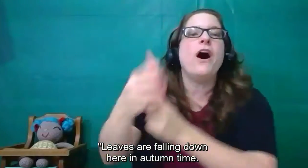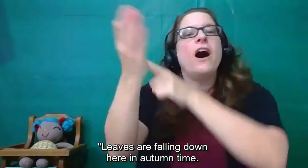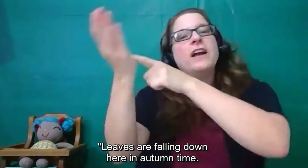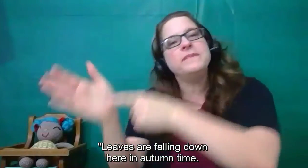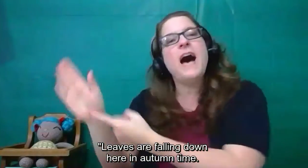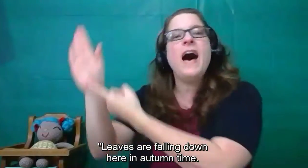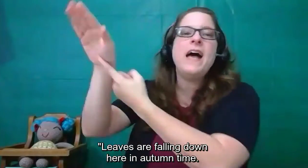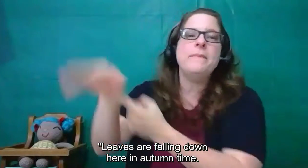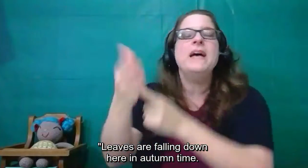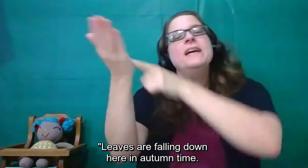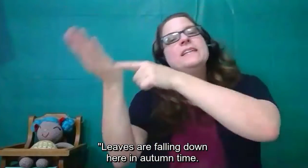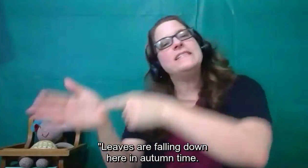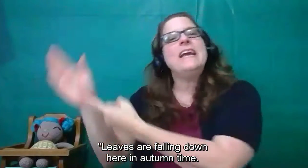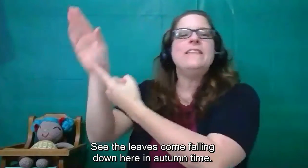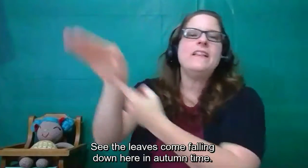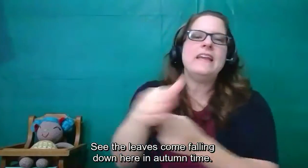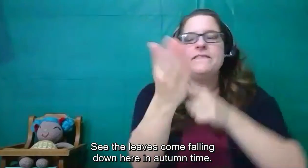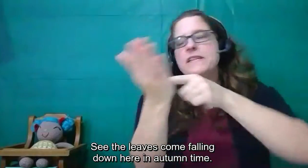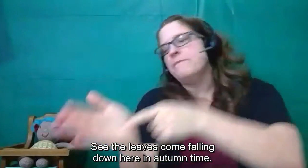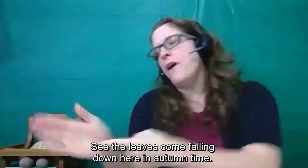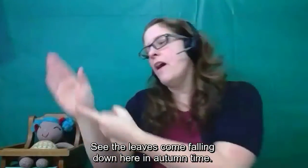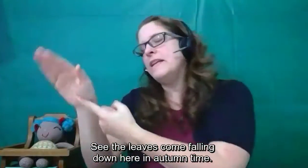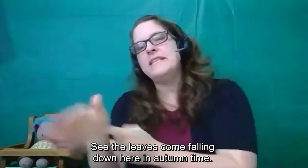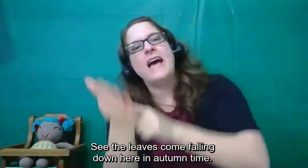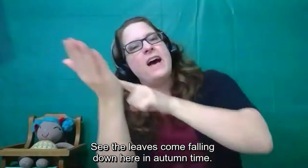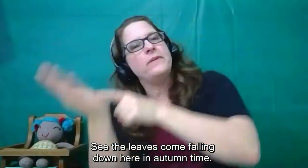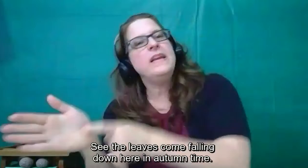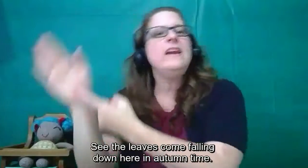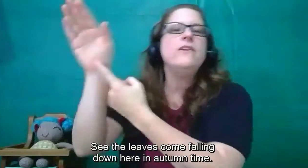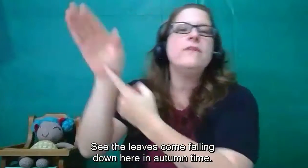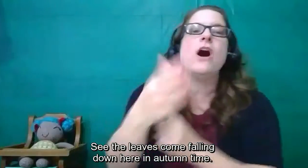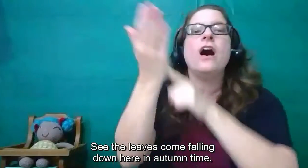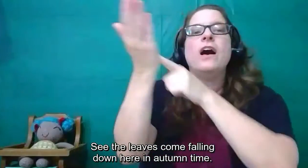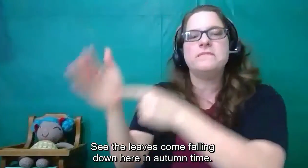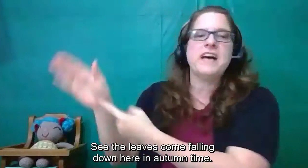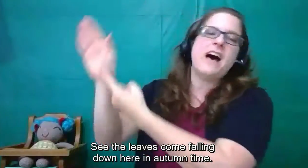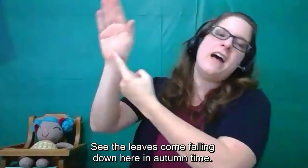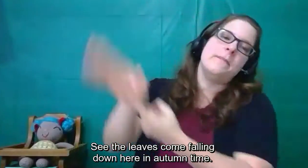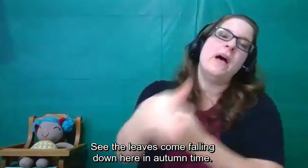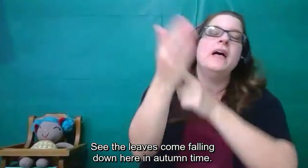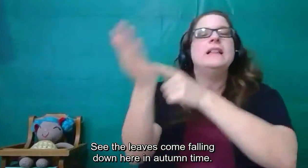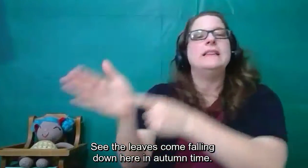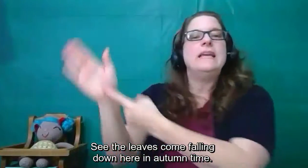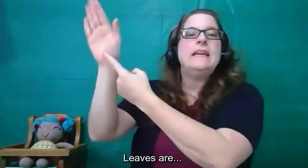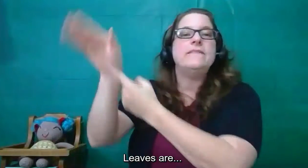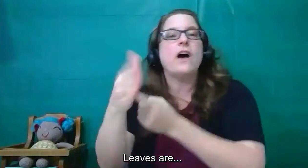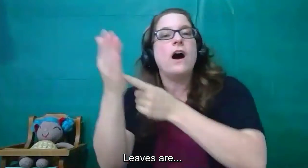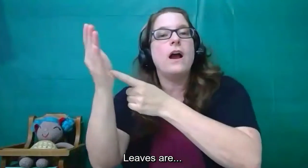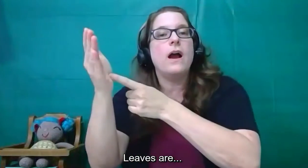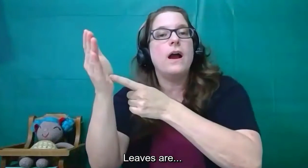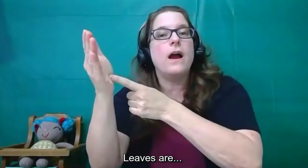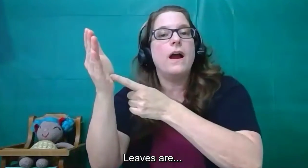in autumn time. See the leaves come falling down here in autumn time. Leaves are